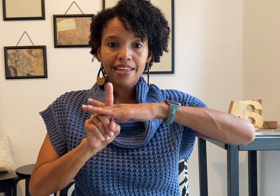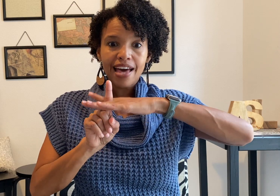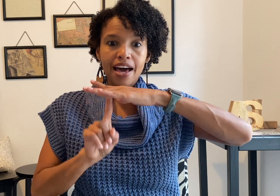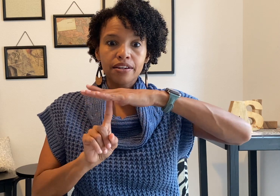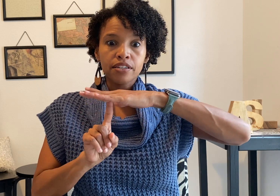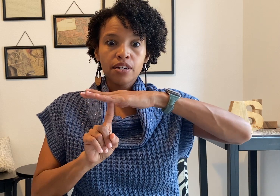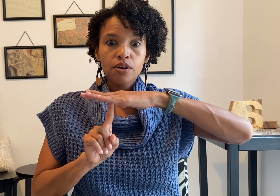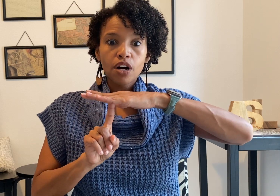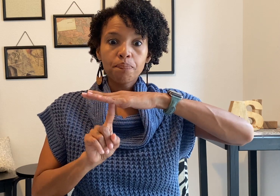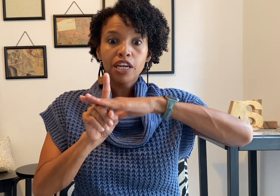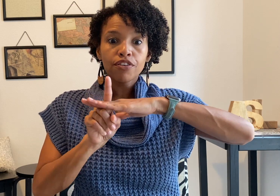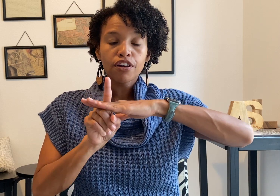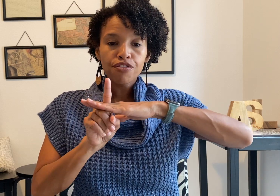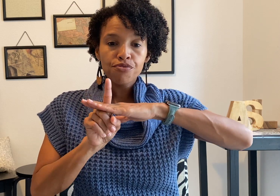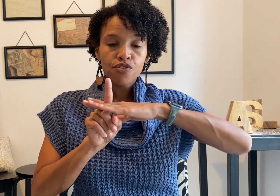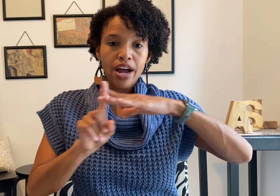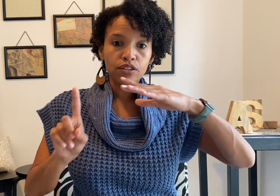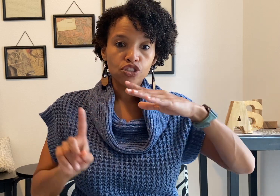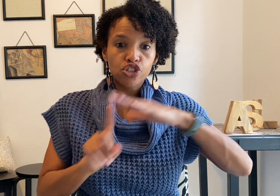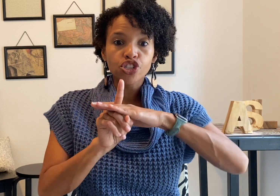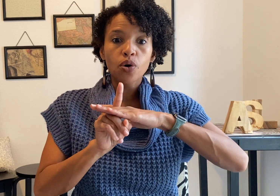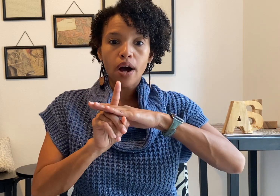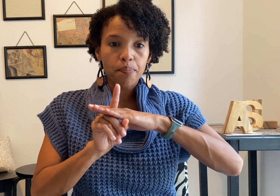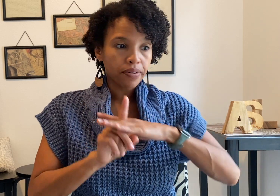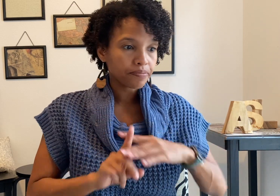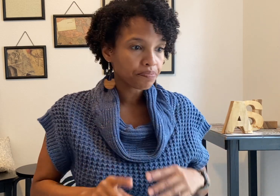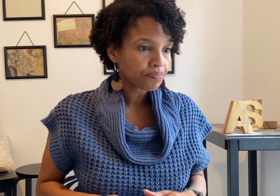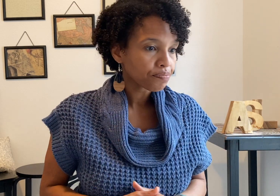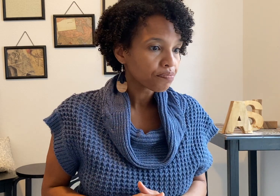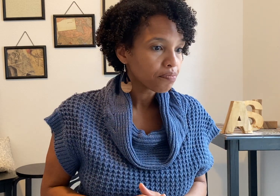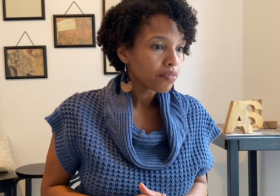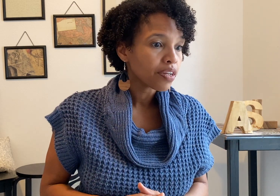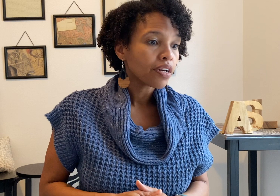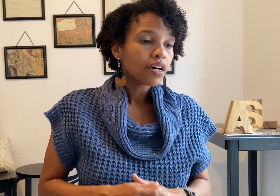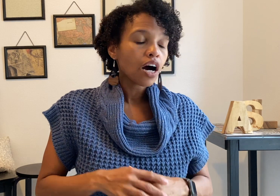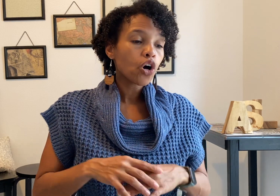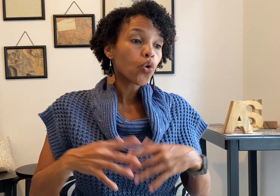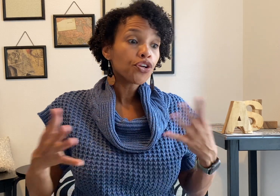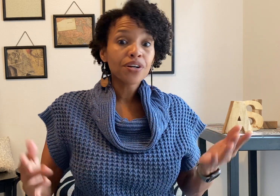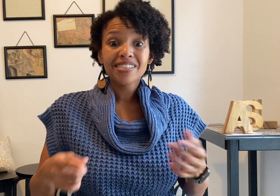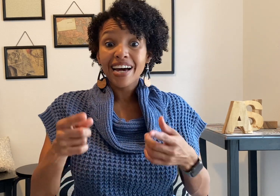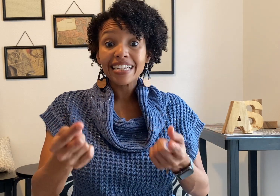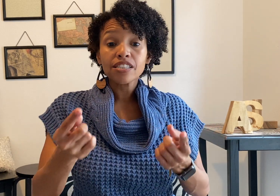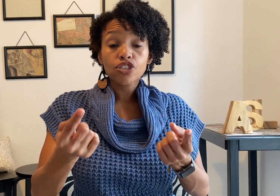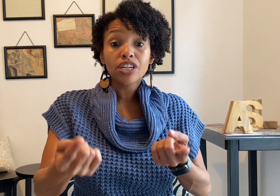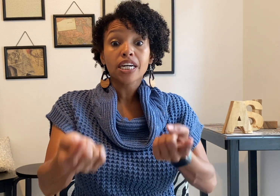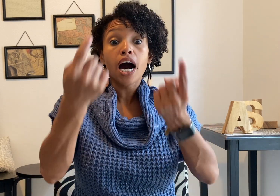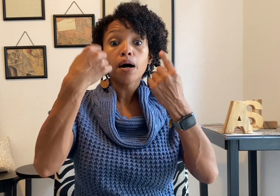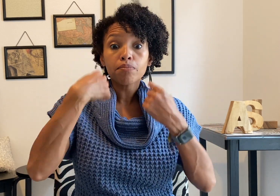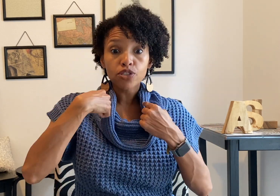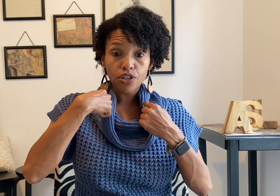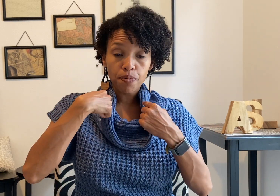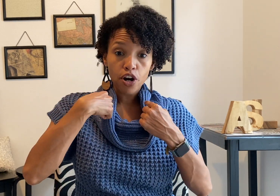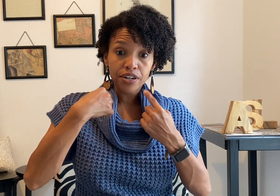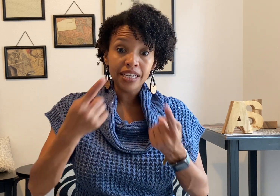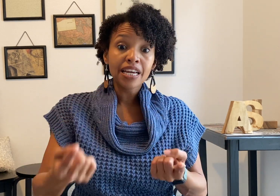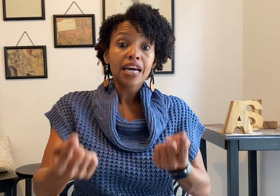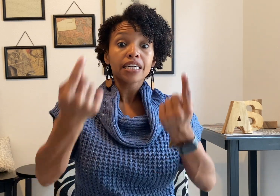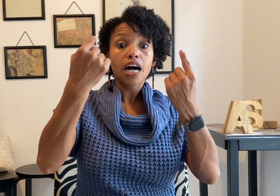that, appearing through the ground to show up. Or you could sign to come to the party,